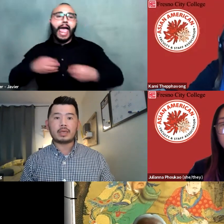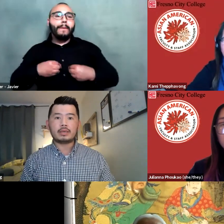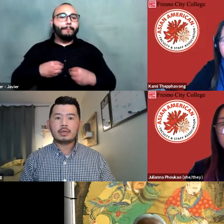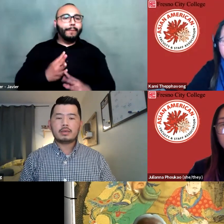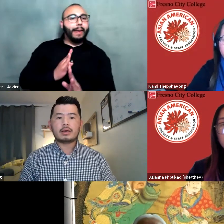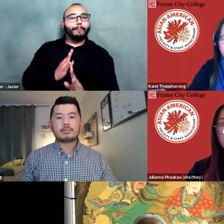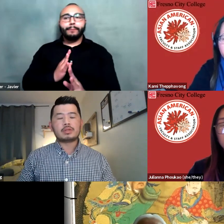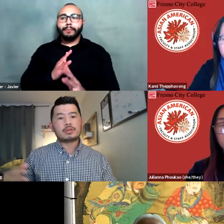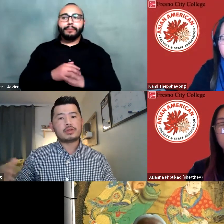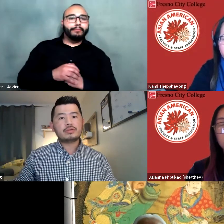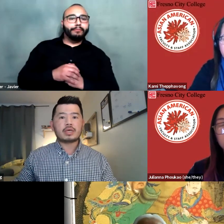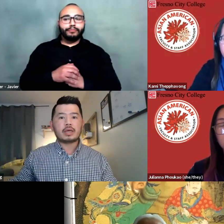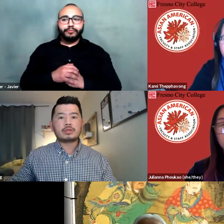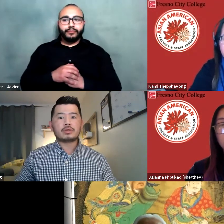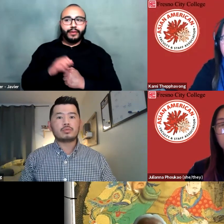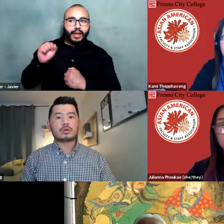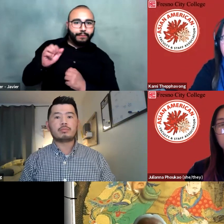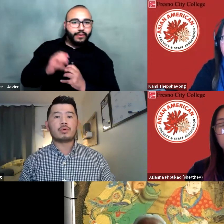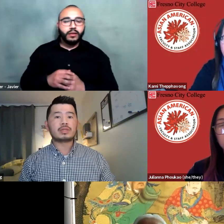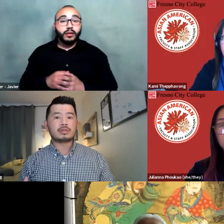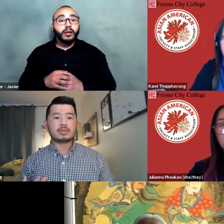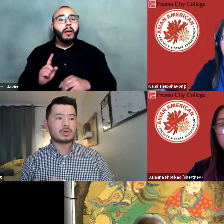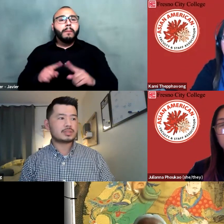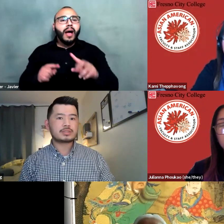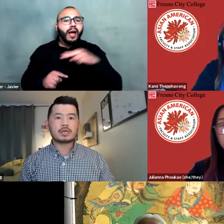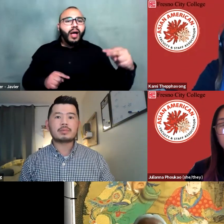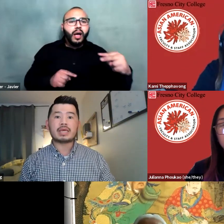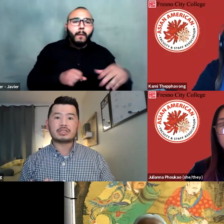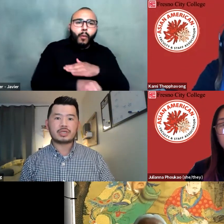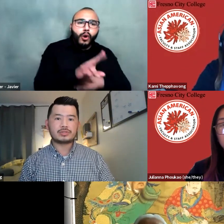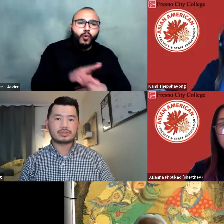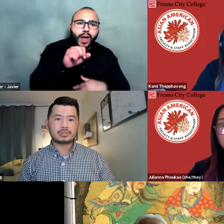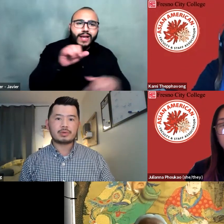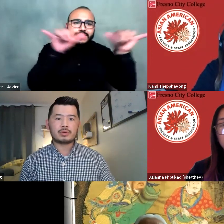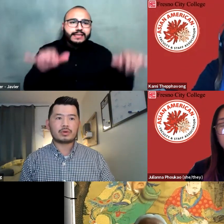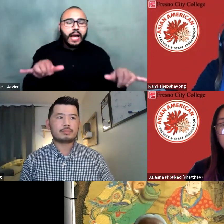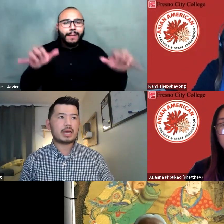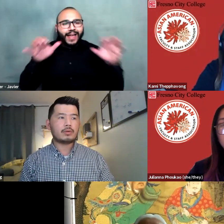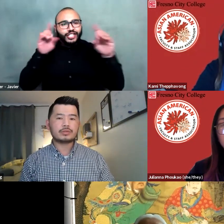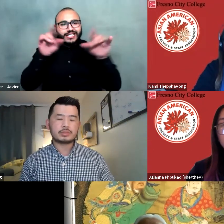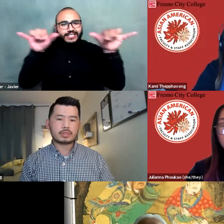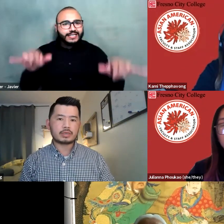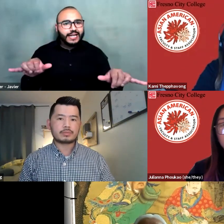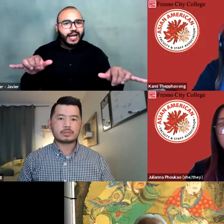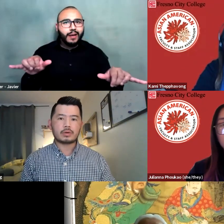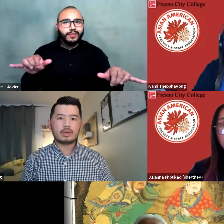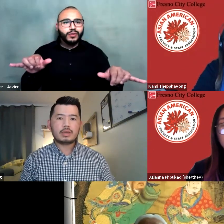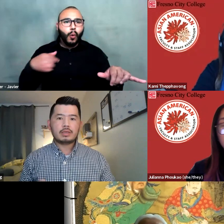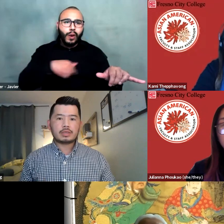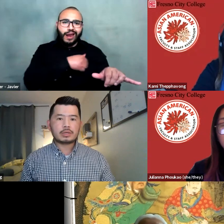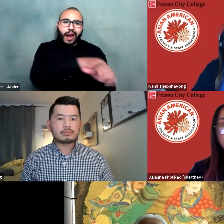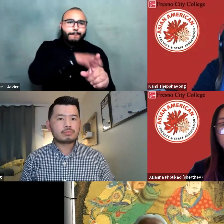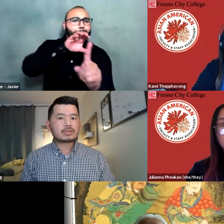to obey. But then on the other side, we're born in the US system and the education system, and we're empowered to speak up.